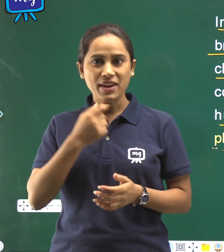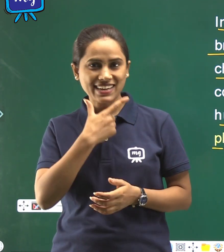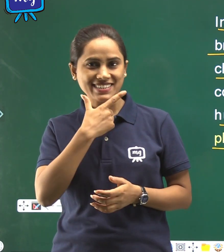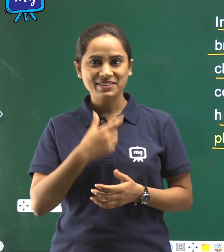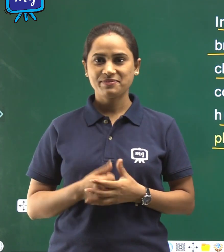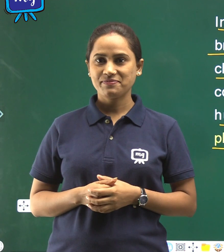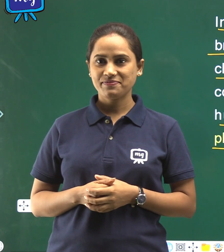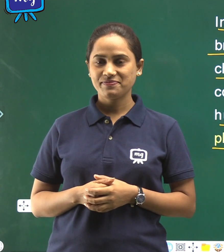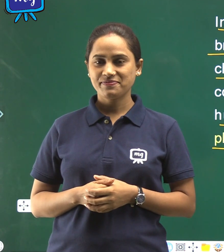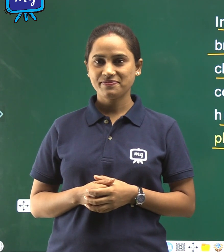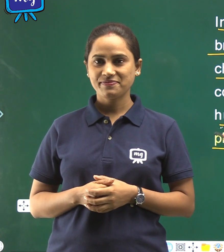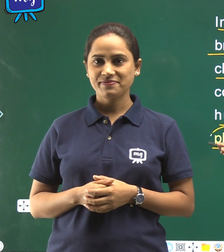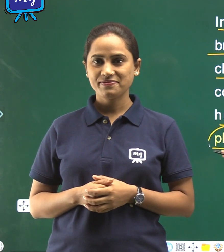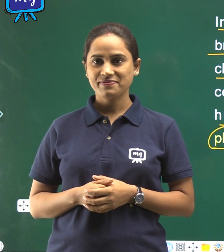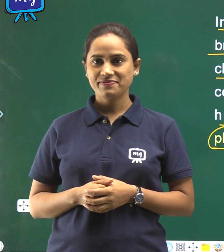pleasure